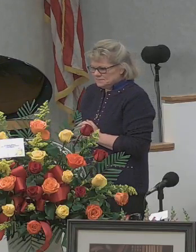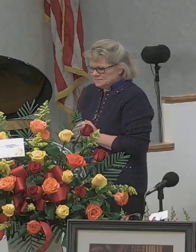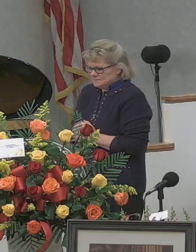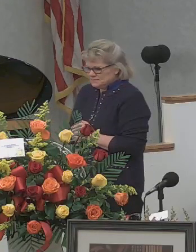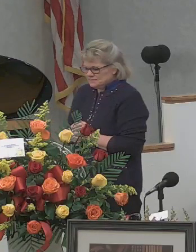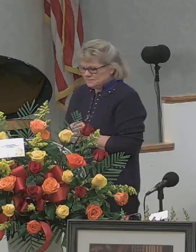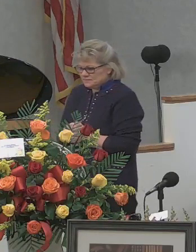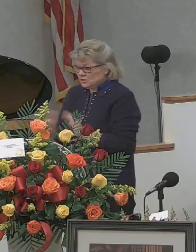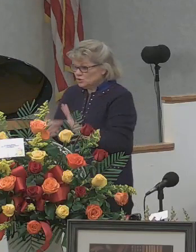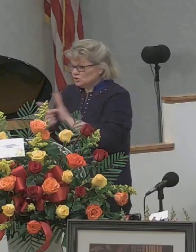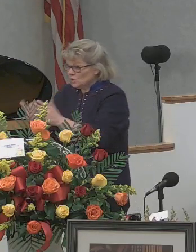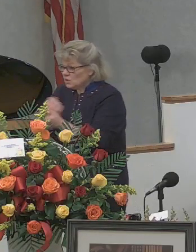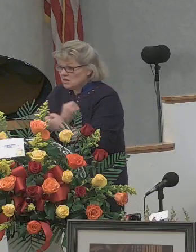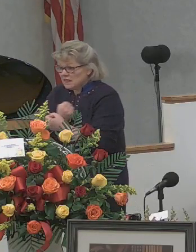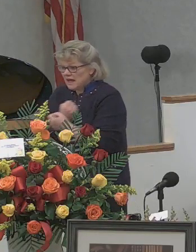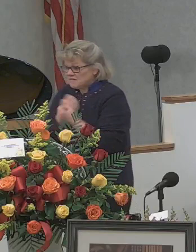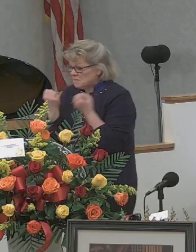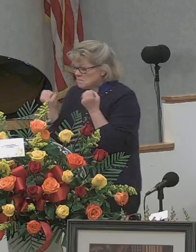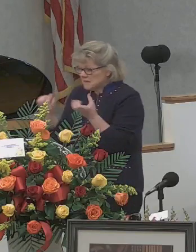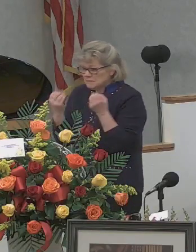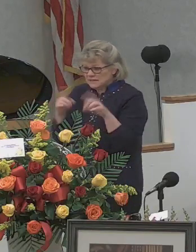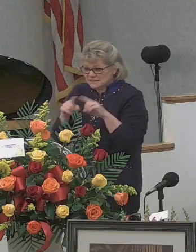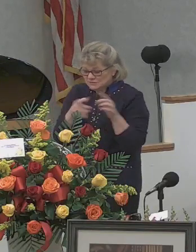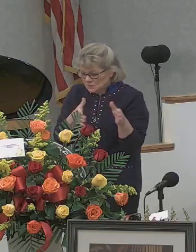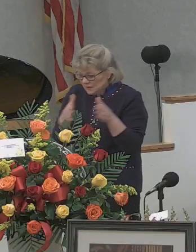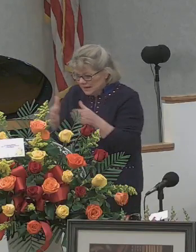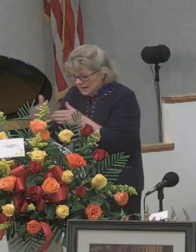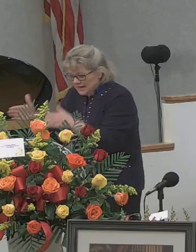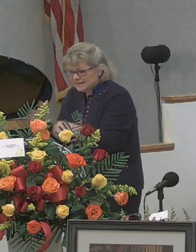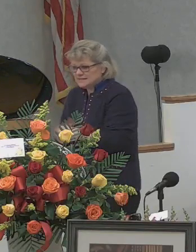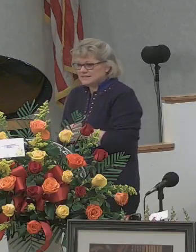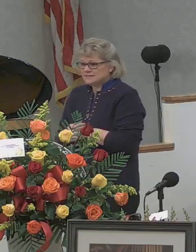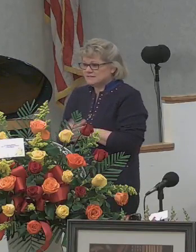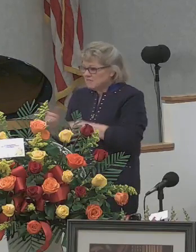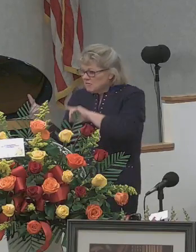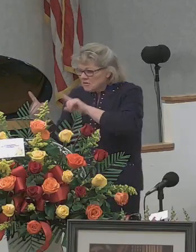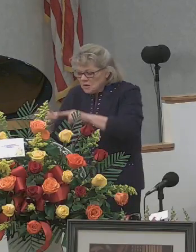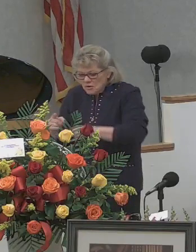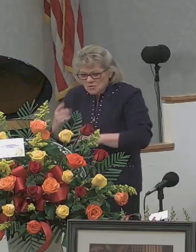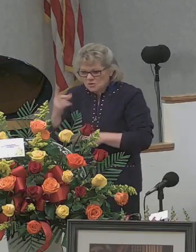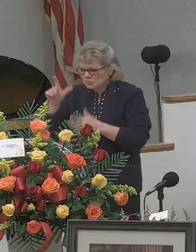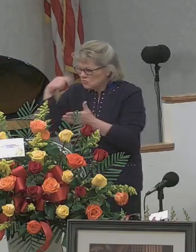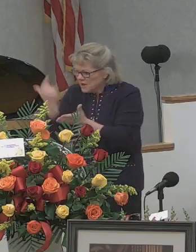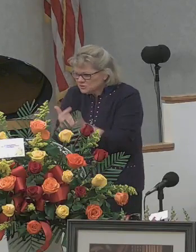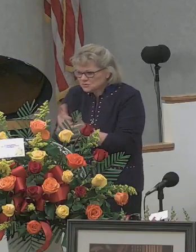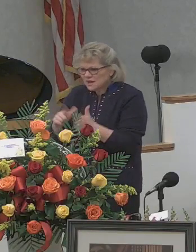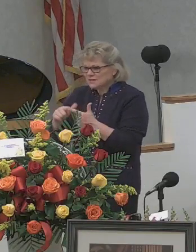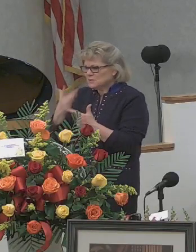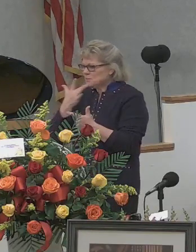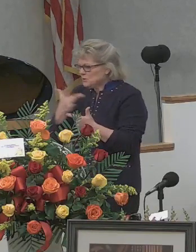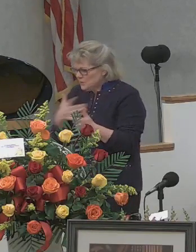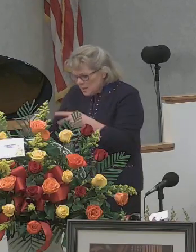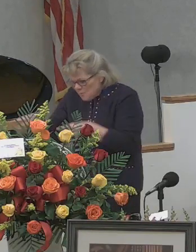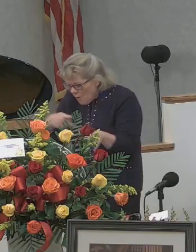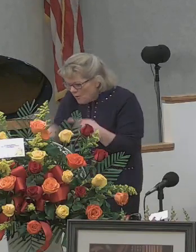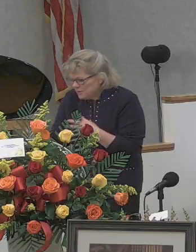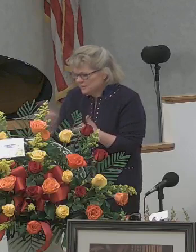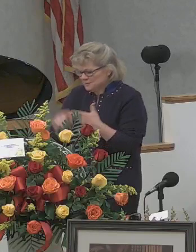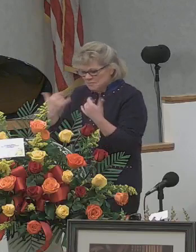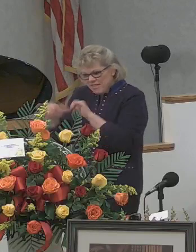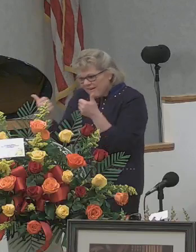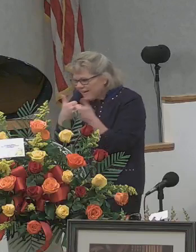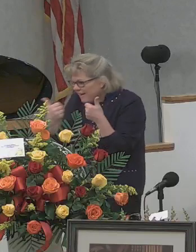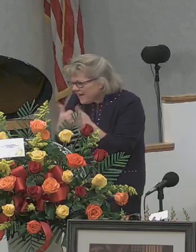He showed us his love in hundreds of tangible ways, attending events, graduations, birthday parties, playing games with